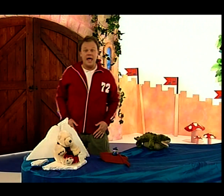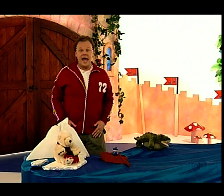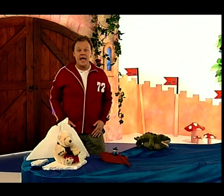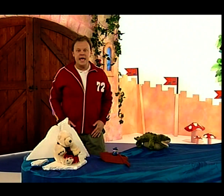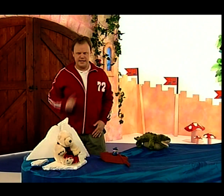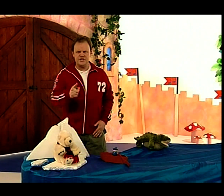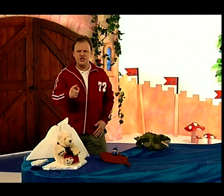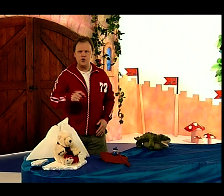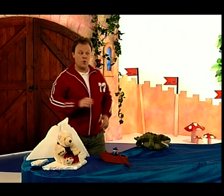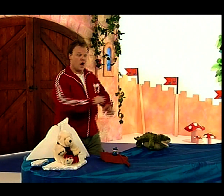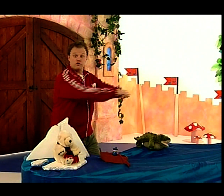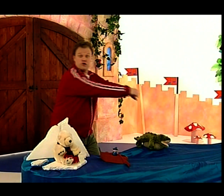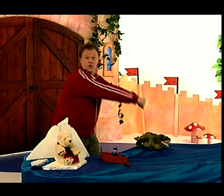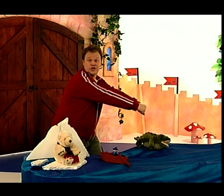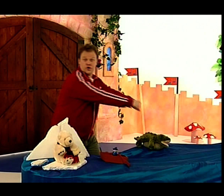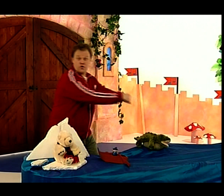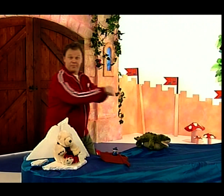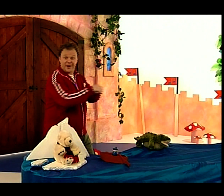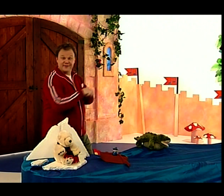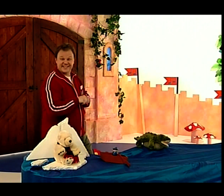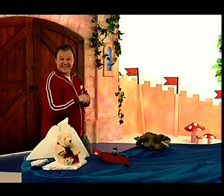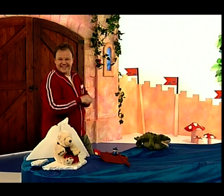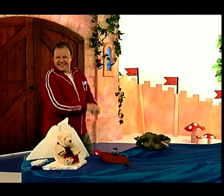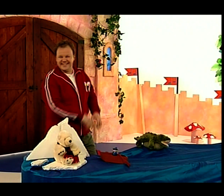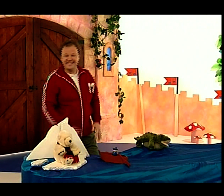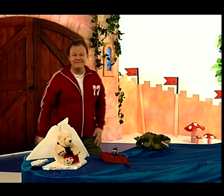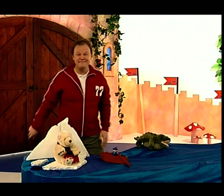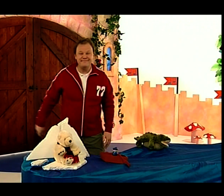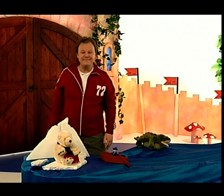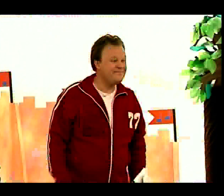Hey, did you row your boat?